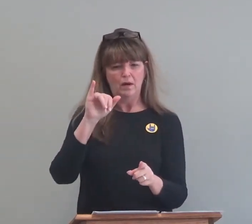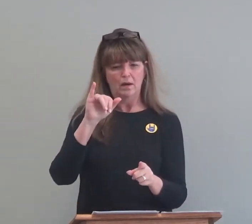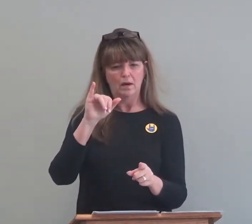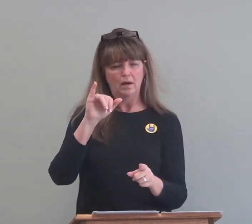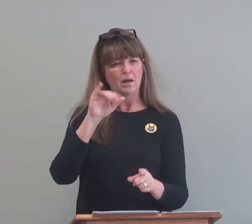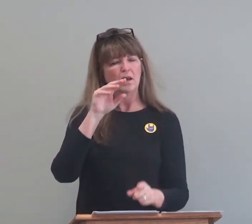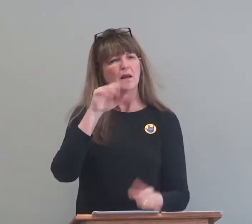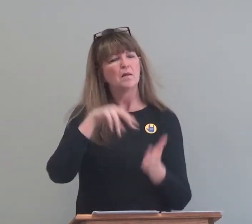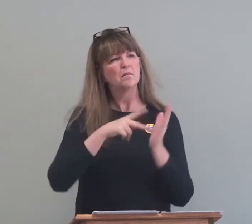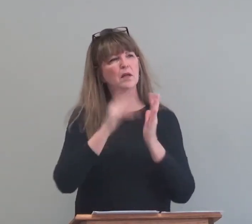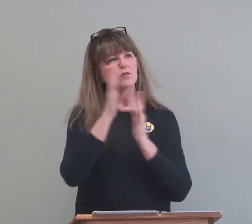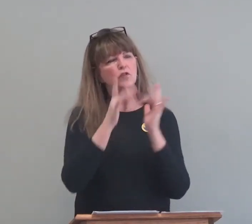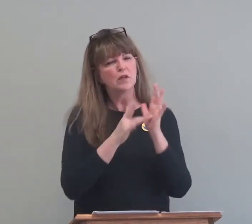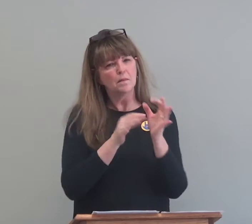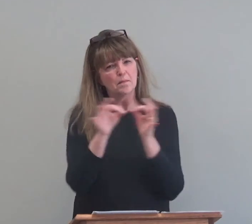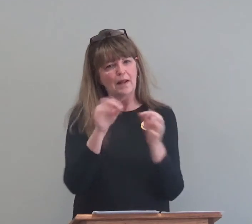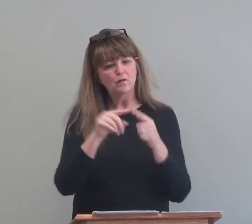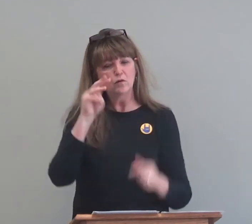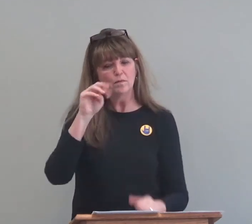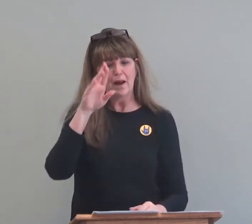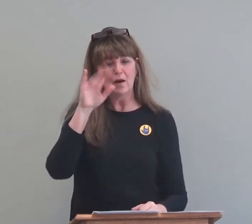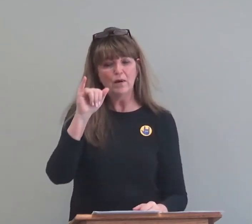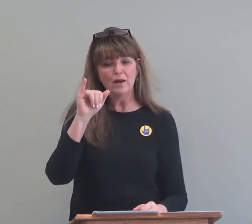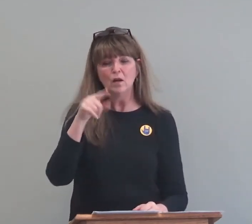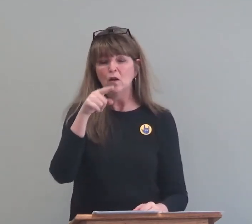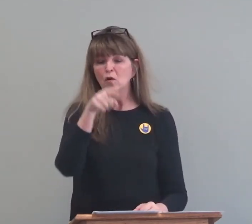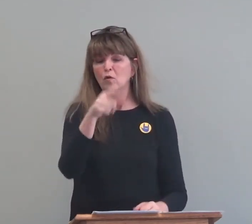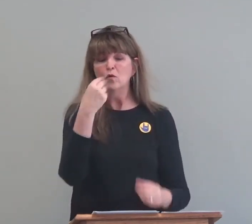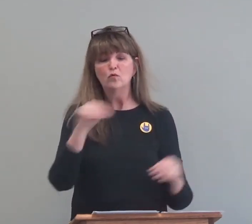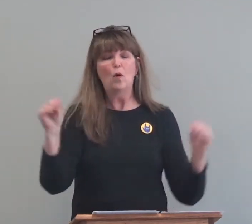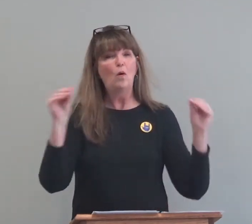And then Jesus appeared to Mary. Jesus told Mary,